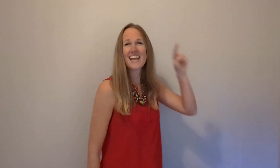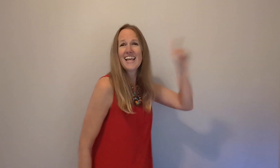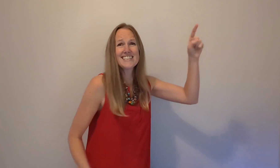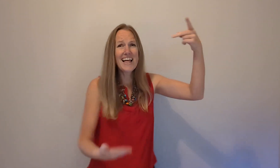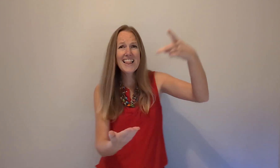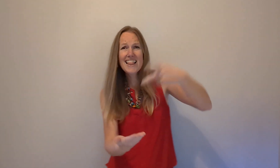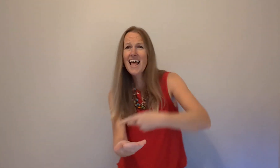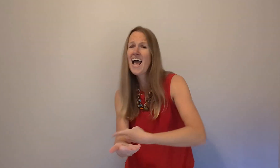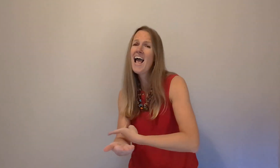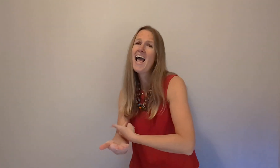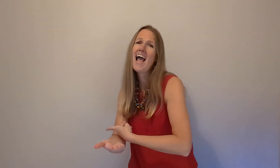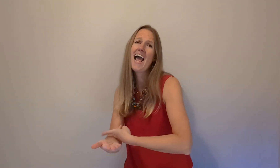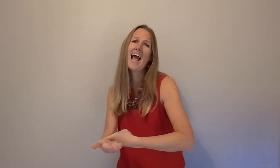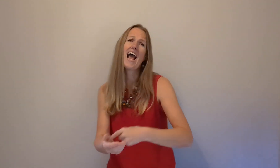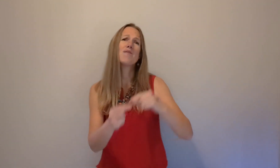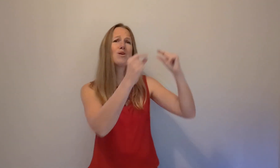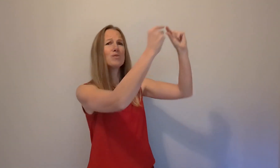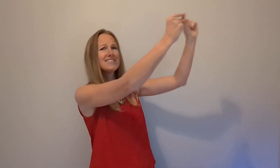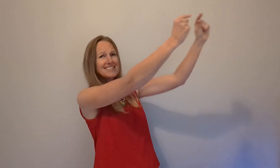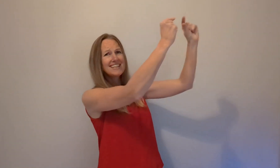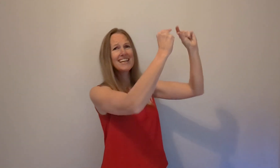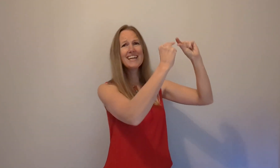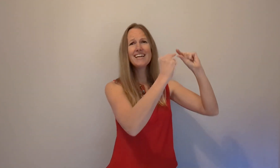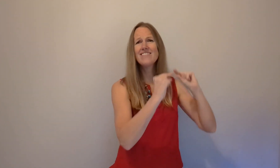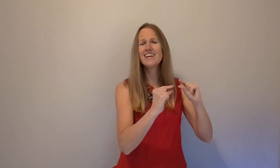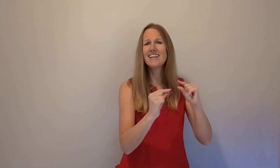He's the Lamb who was given,